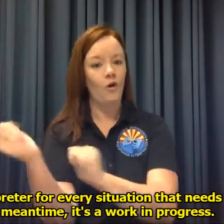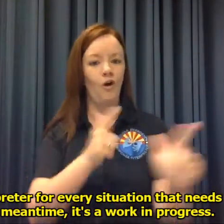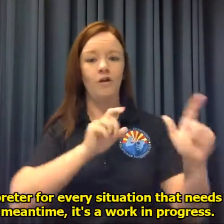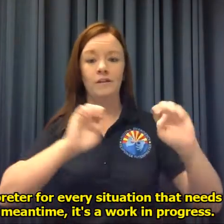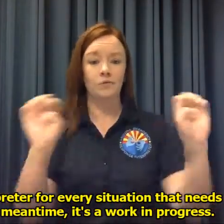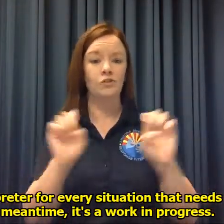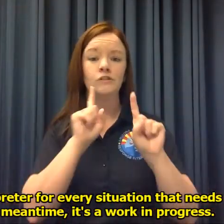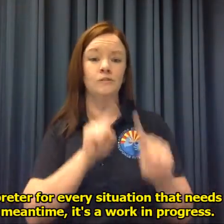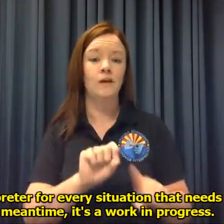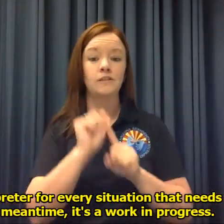one.